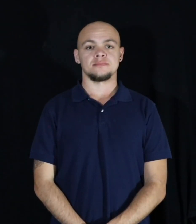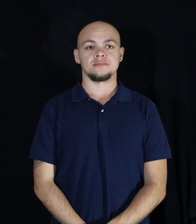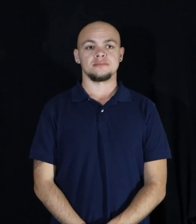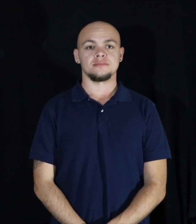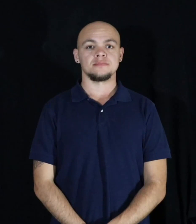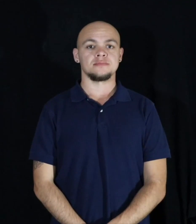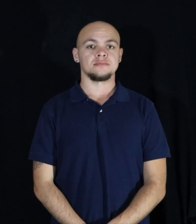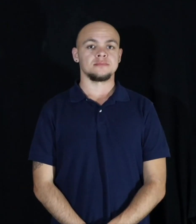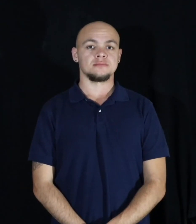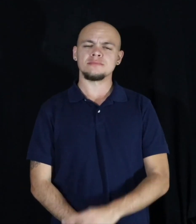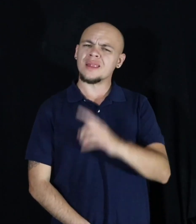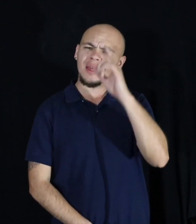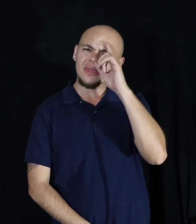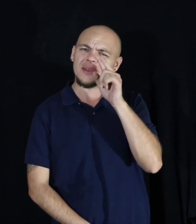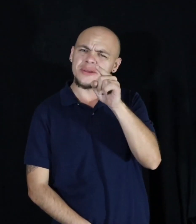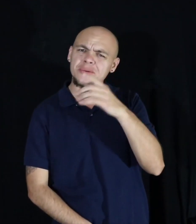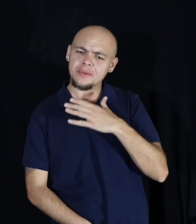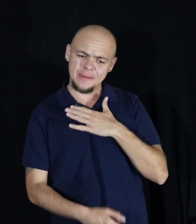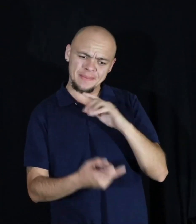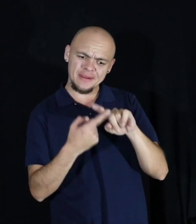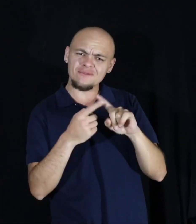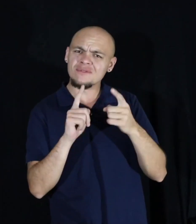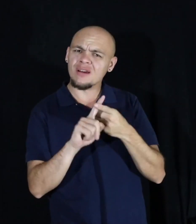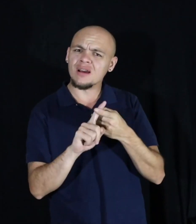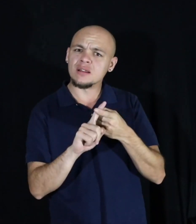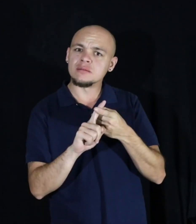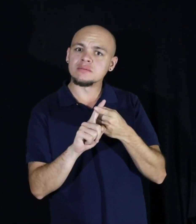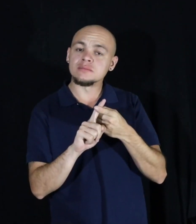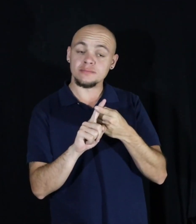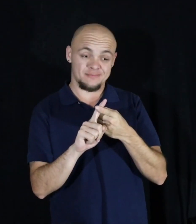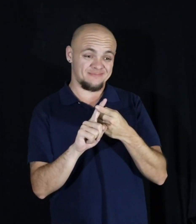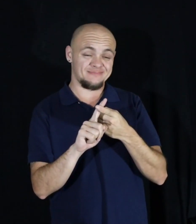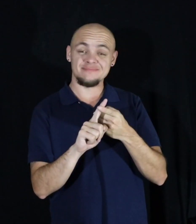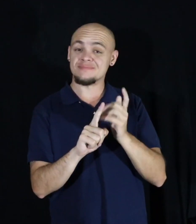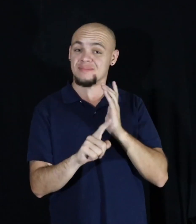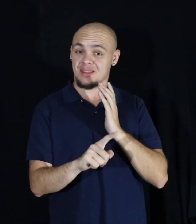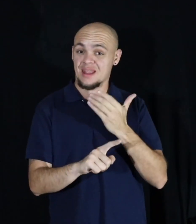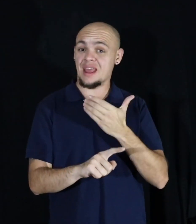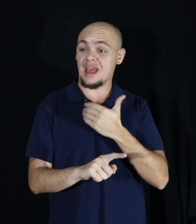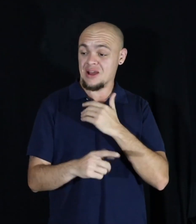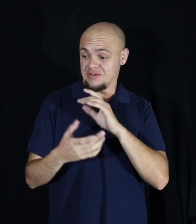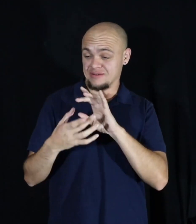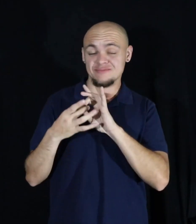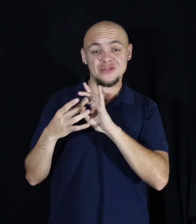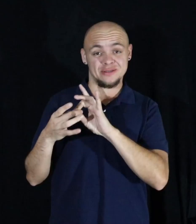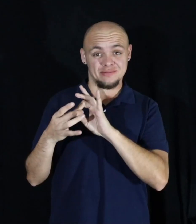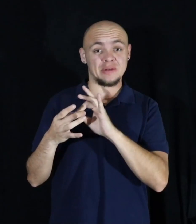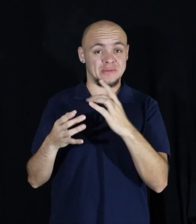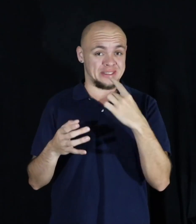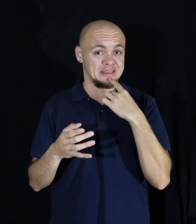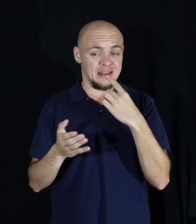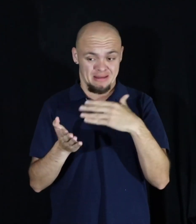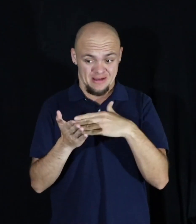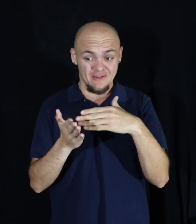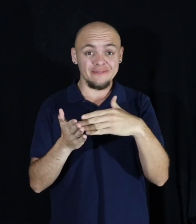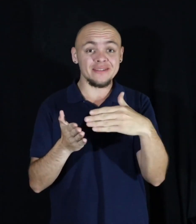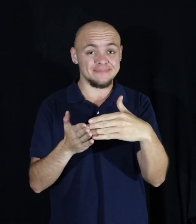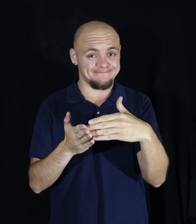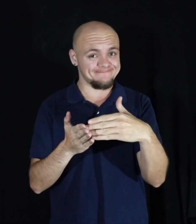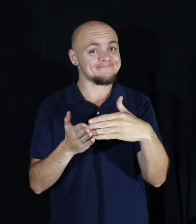I thought that you were my friend. How often do we say that in our own friendships? A lot.